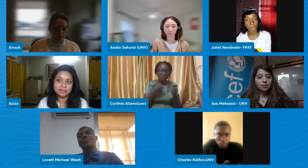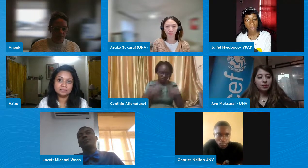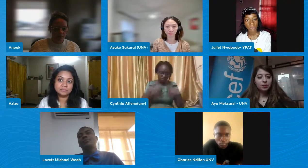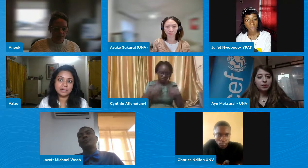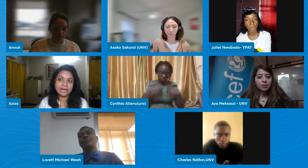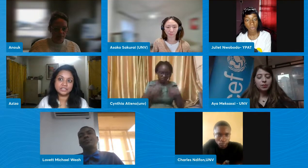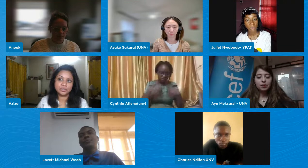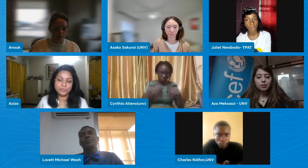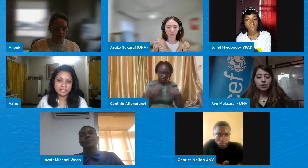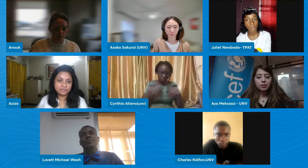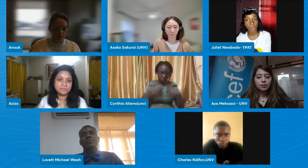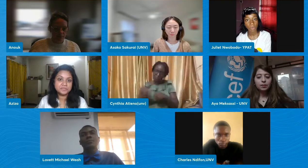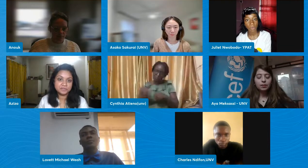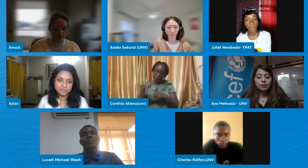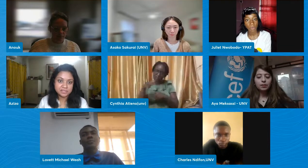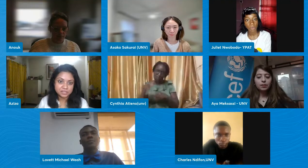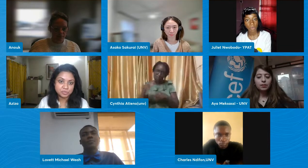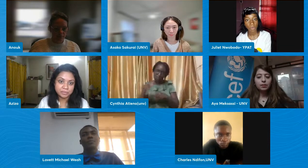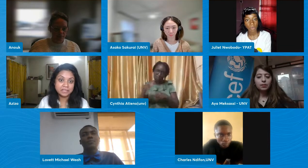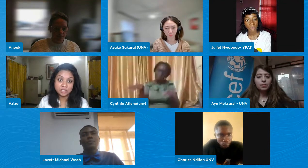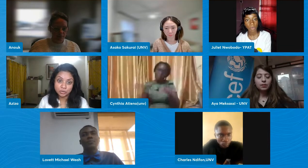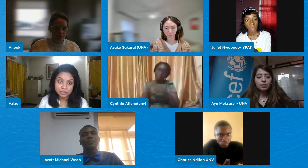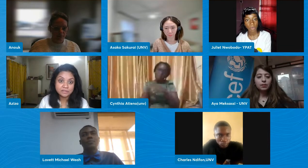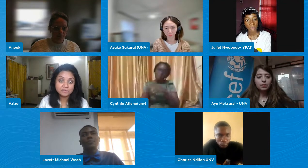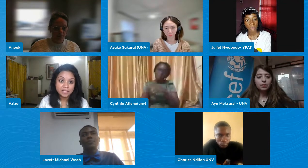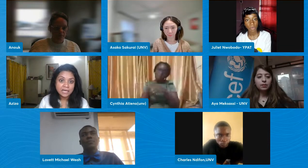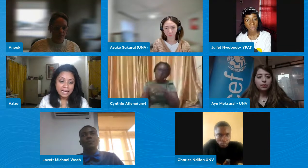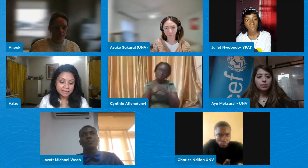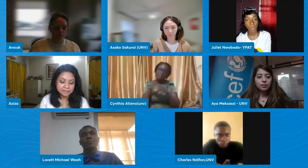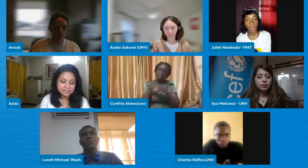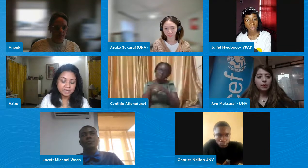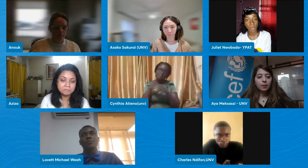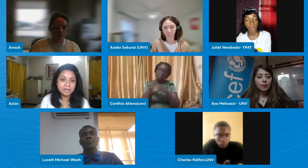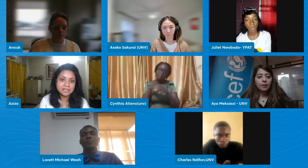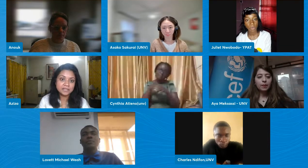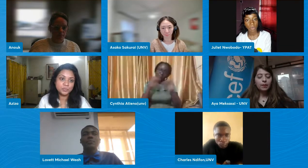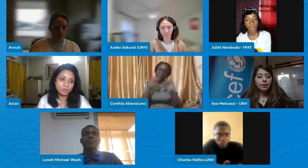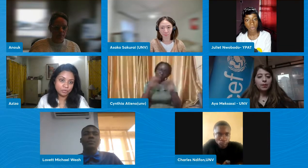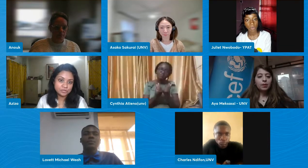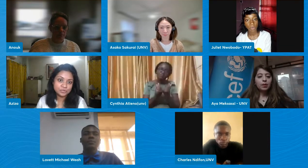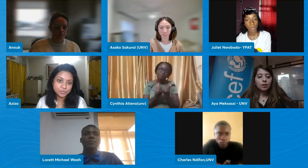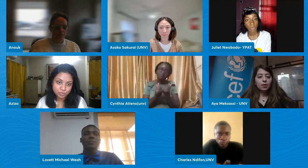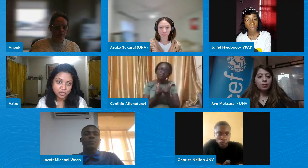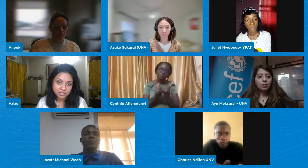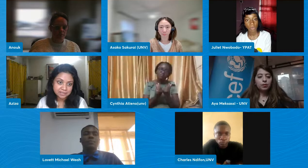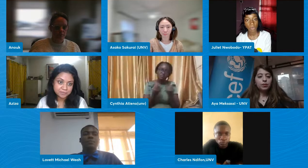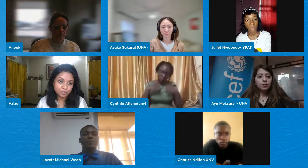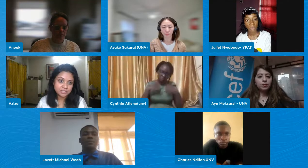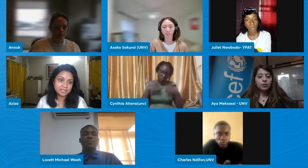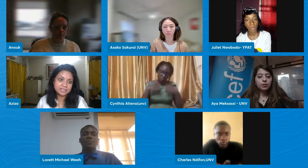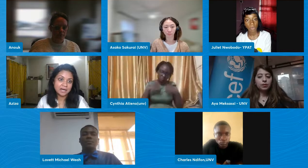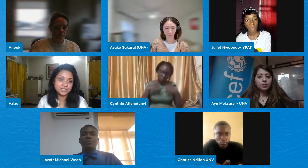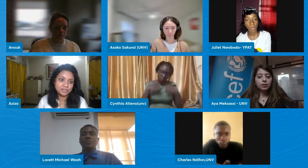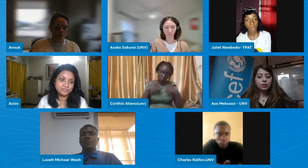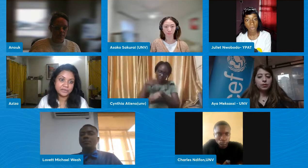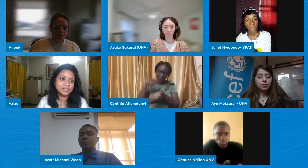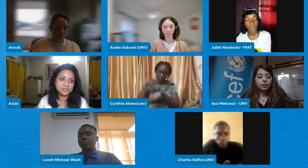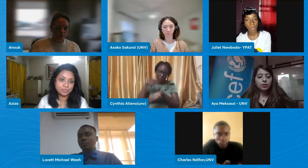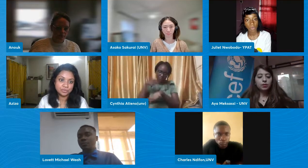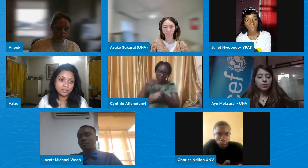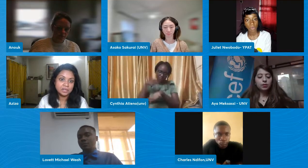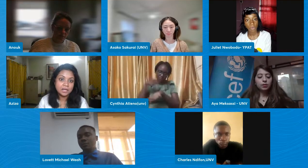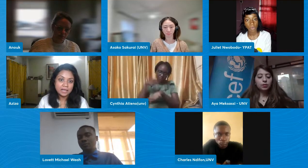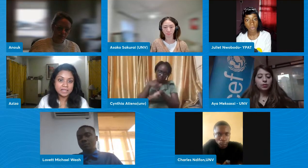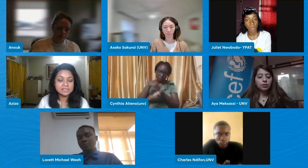they actually, we give them services to be inclusive. And side by side, we also do projects under